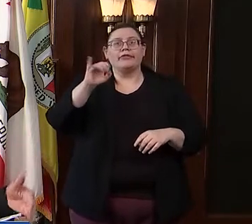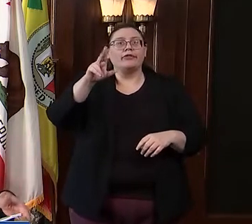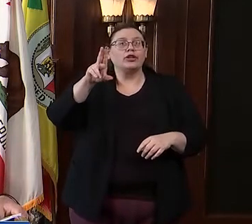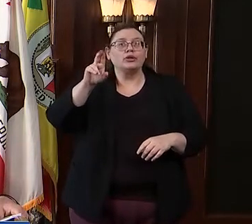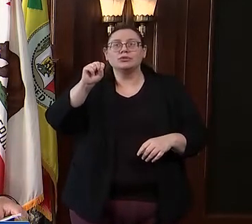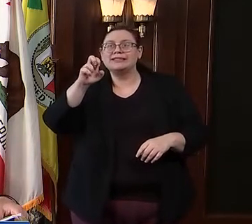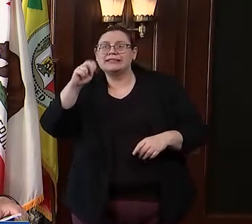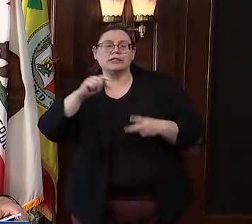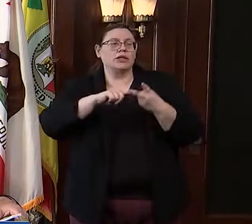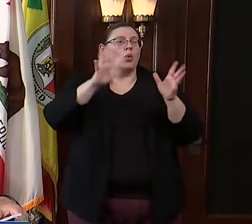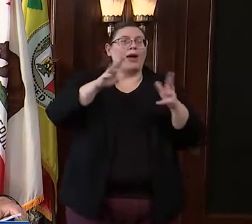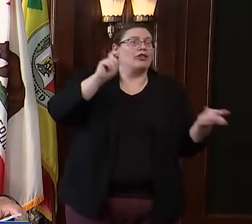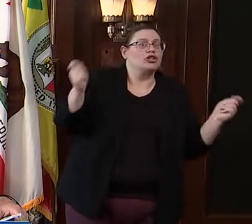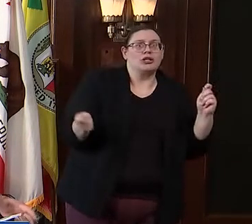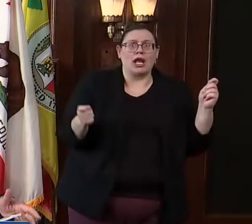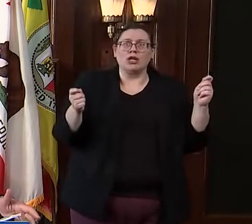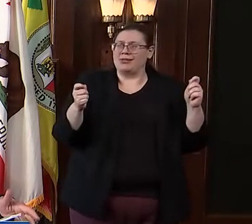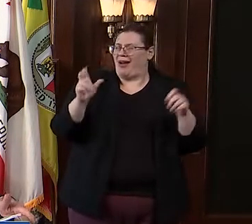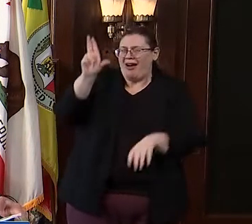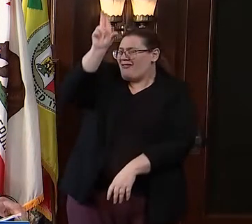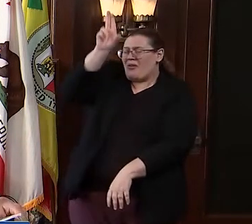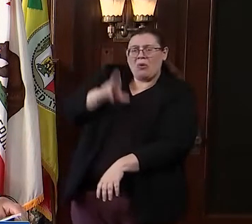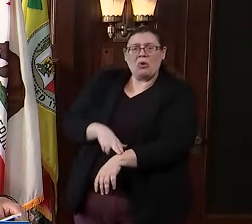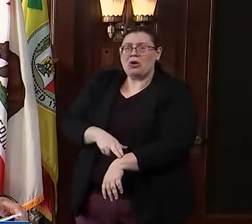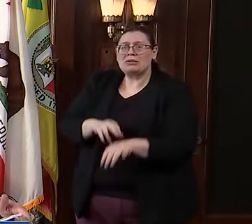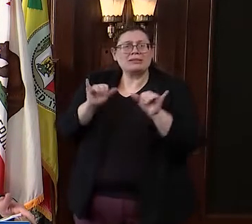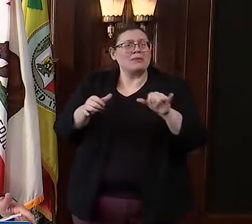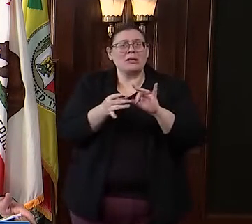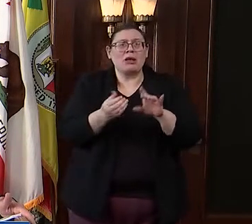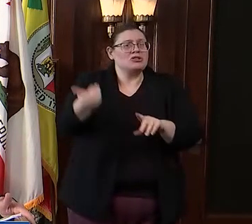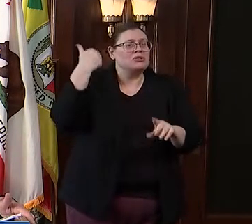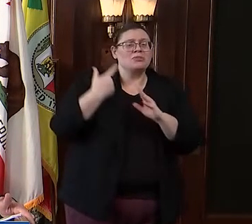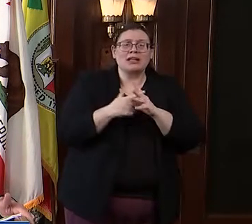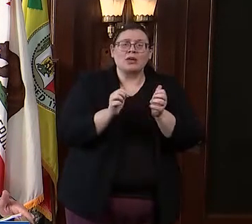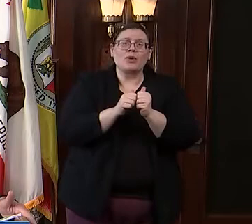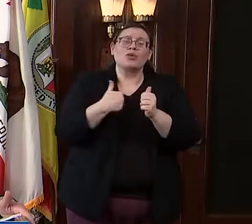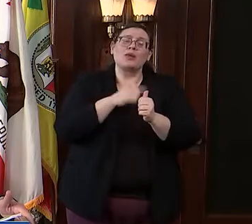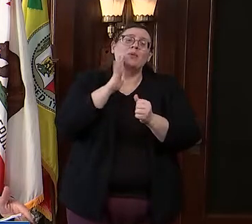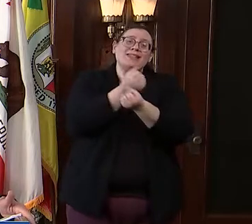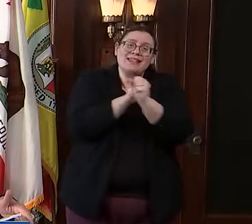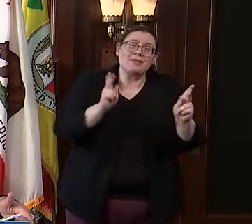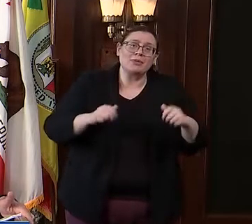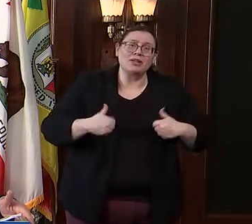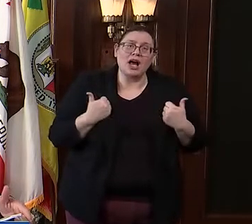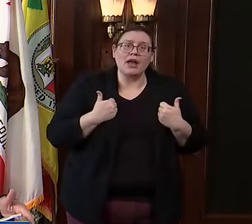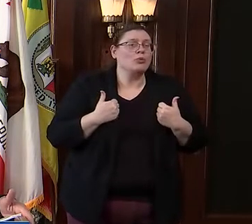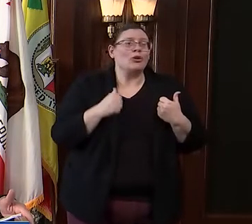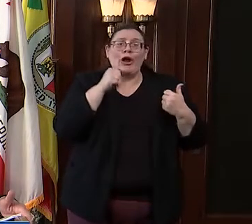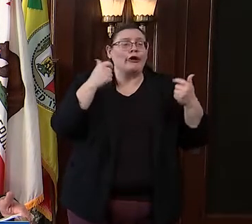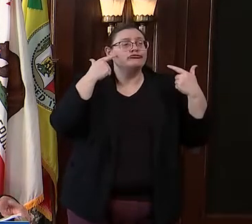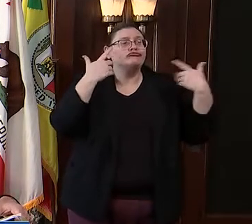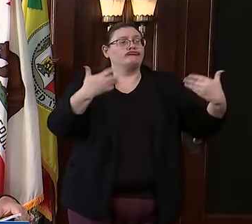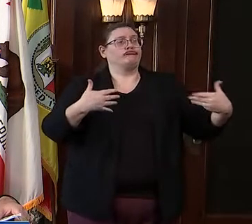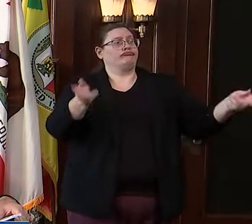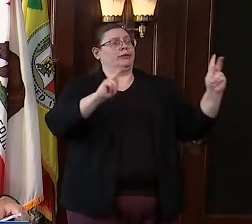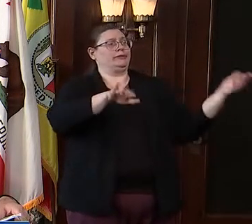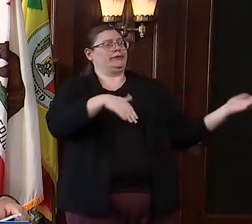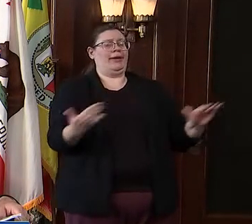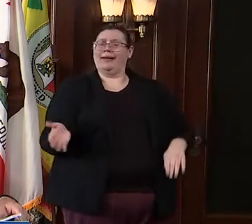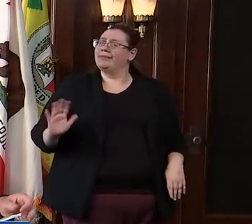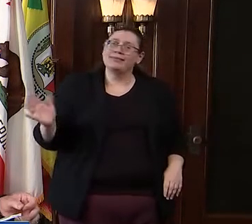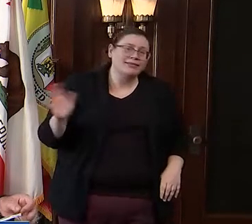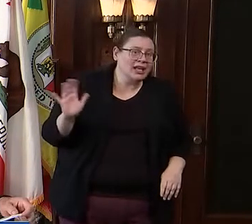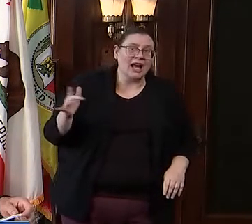something happens, of course, just as we did at the beginning of this, we will save lives. We're not going to let masses of people die. But I'm confident